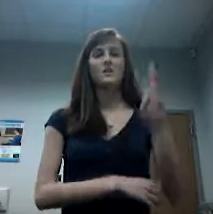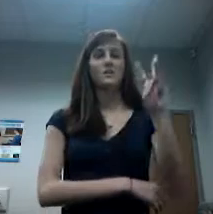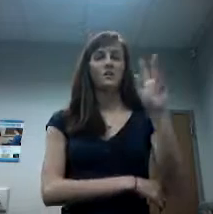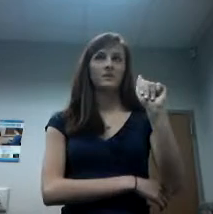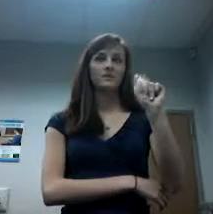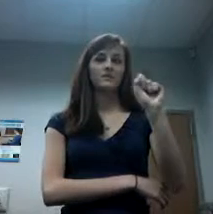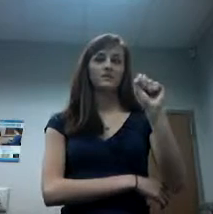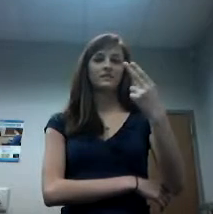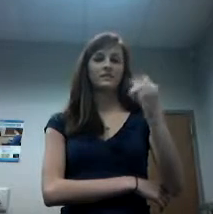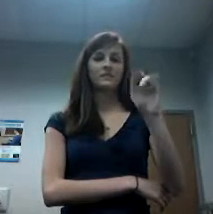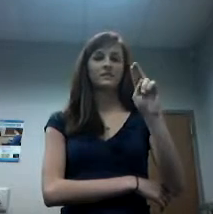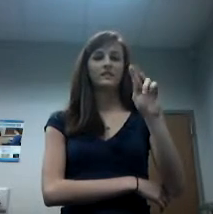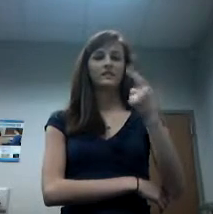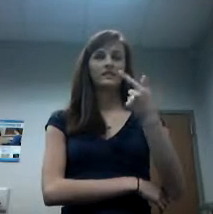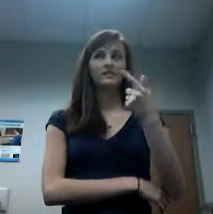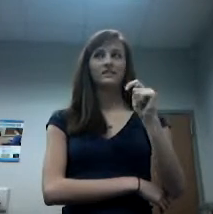And we have Washington's problem.